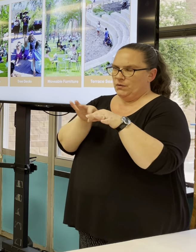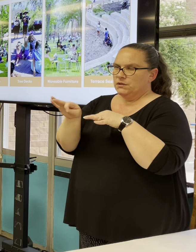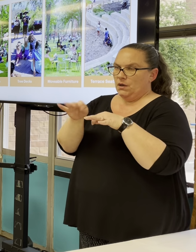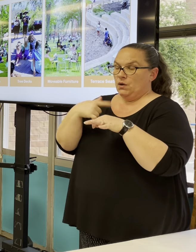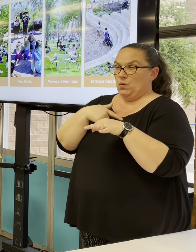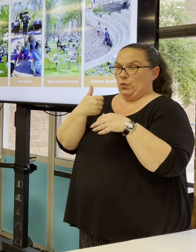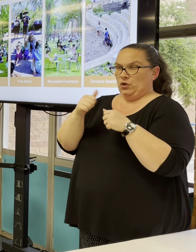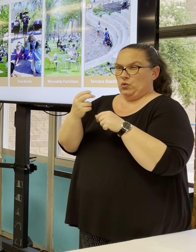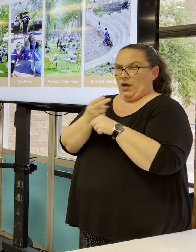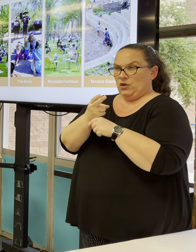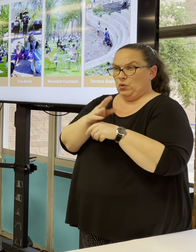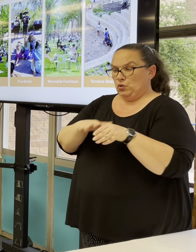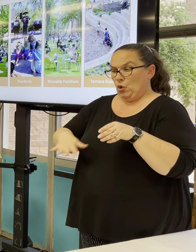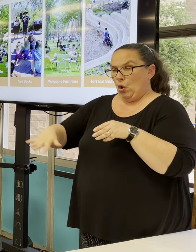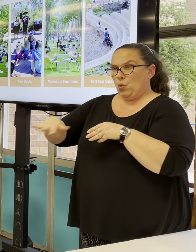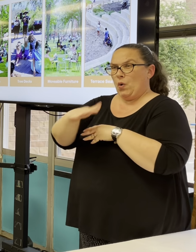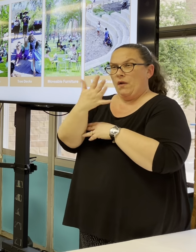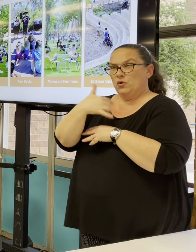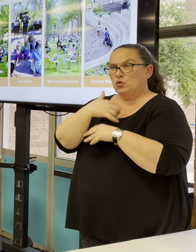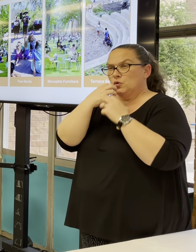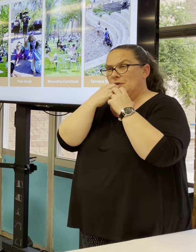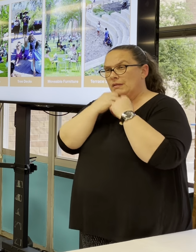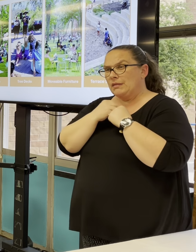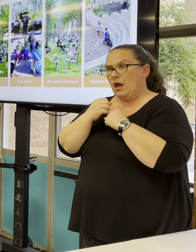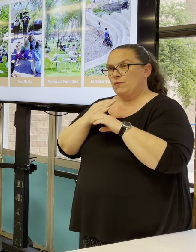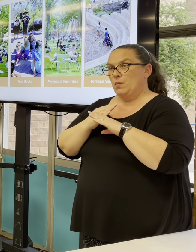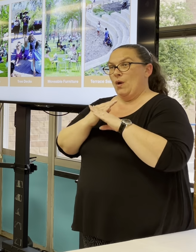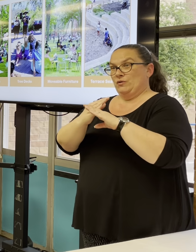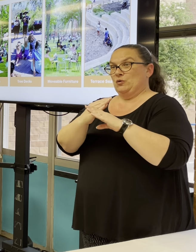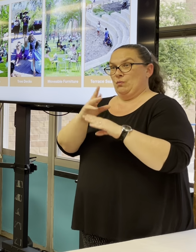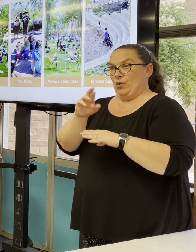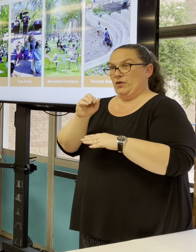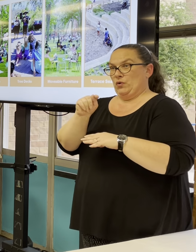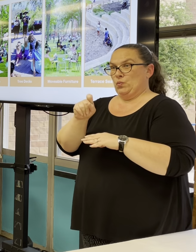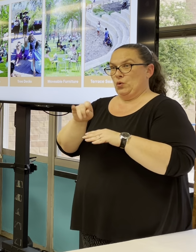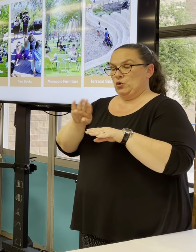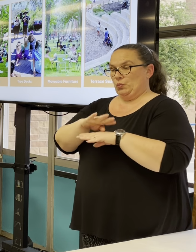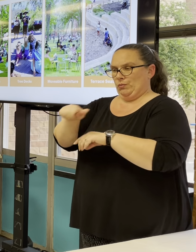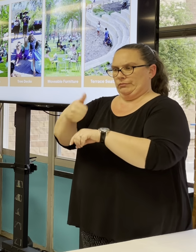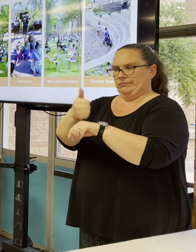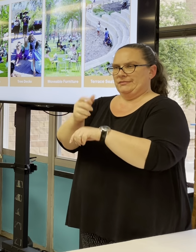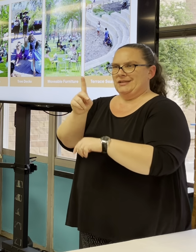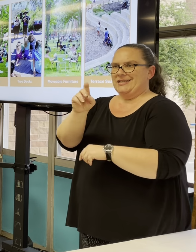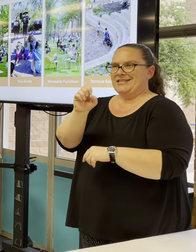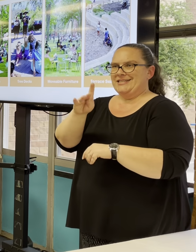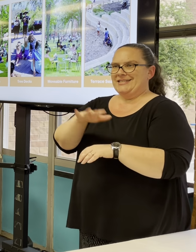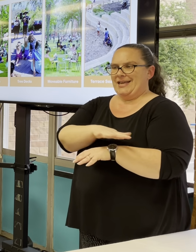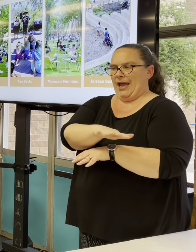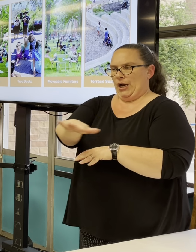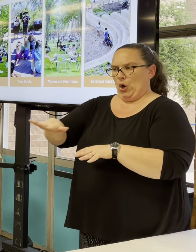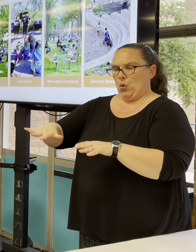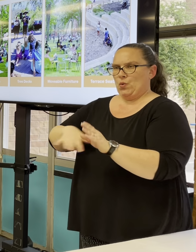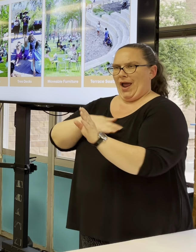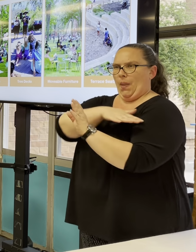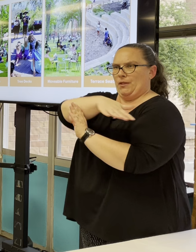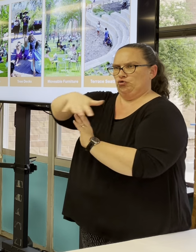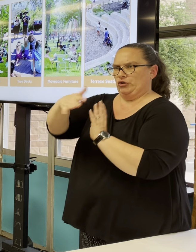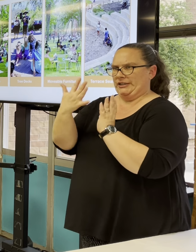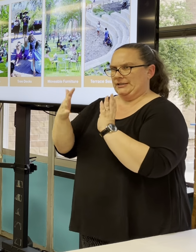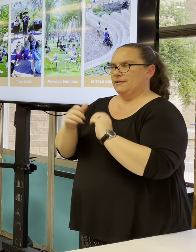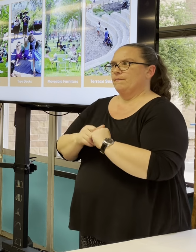them when we're around the trees that we love as well, because we need to protect that root zone, so we're really in favor of that. And because we're talking